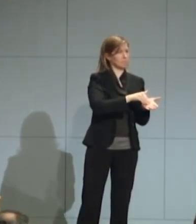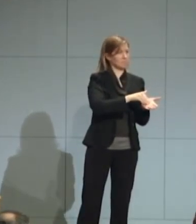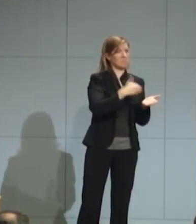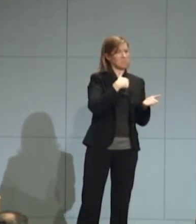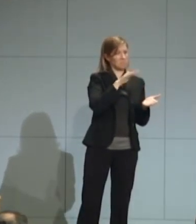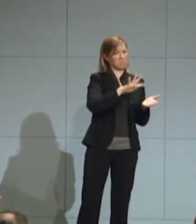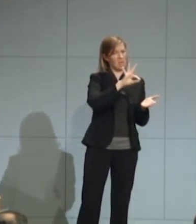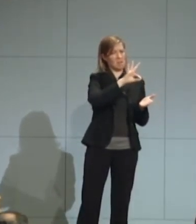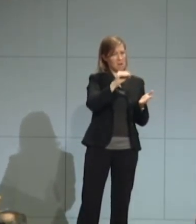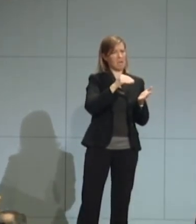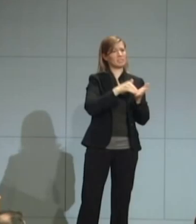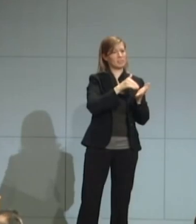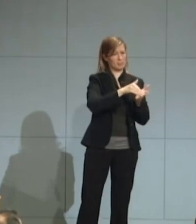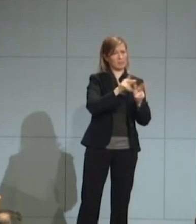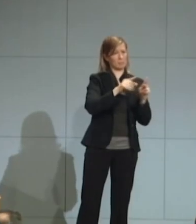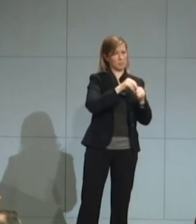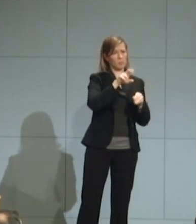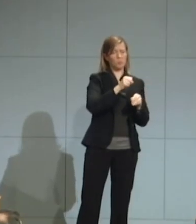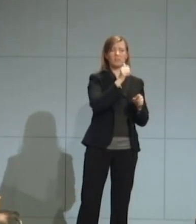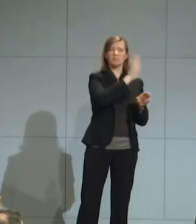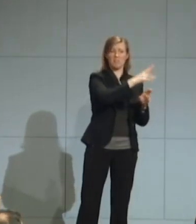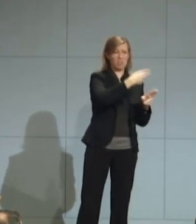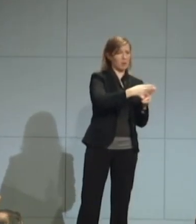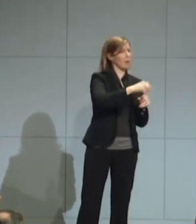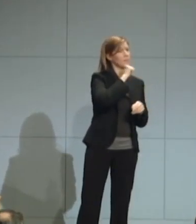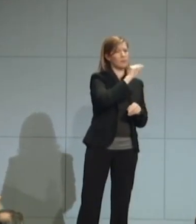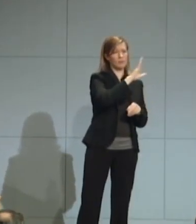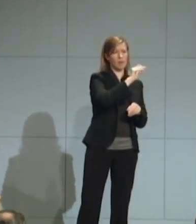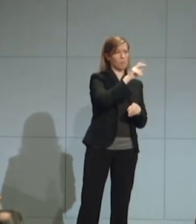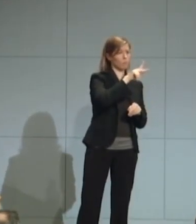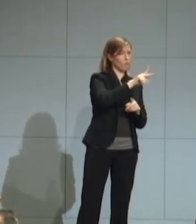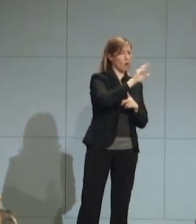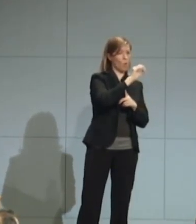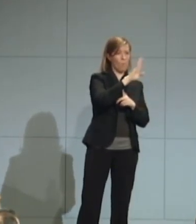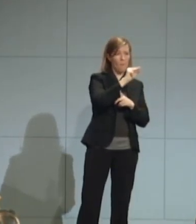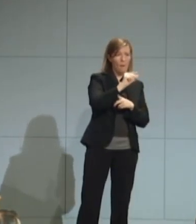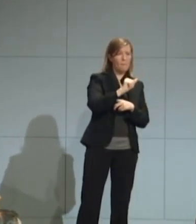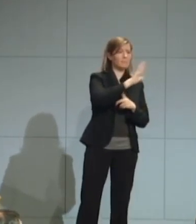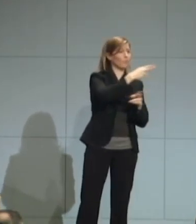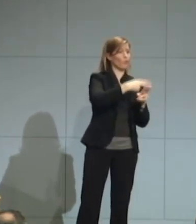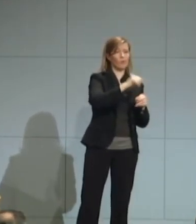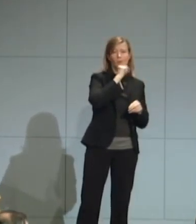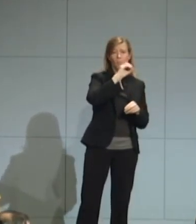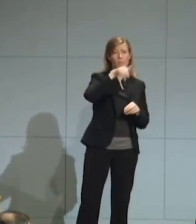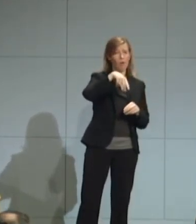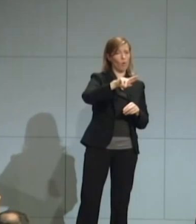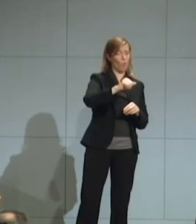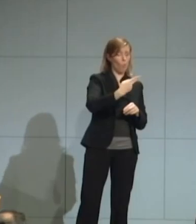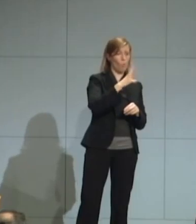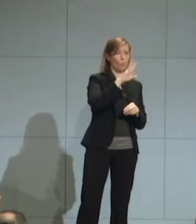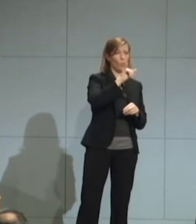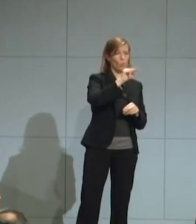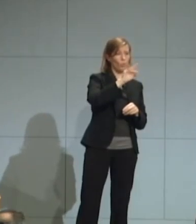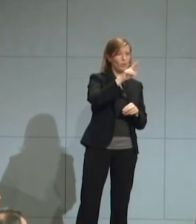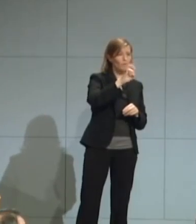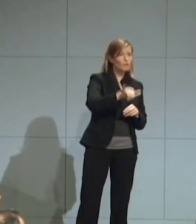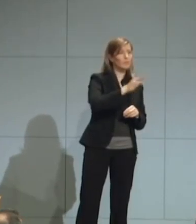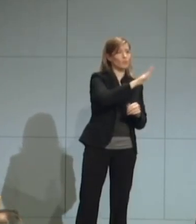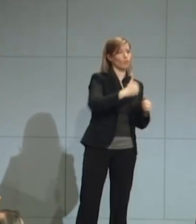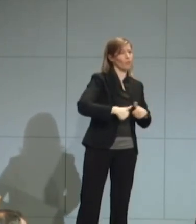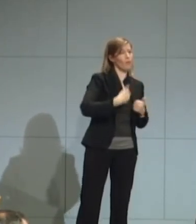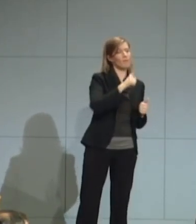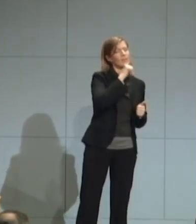and statistics. It wouldn't be very hard to prove, and I'm sure you have professors here who talk about those things and demonstrate